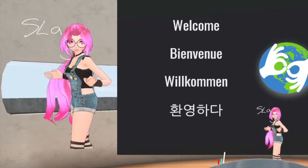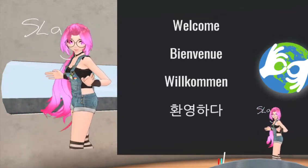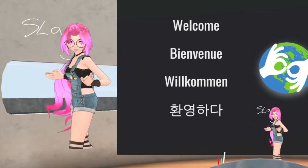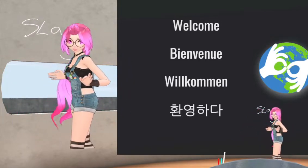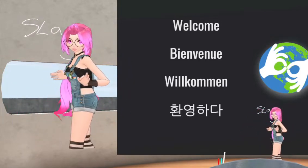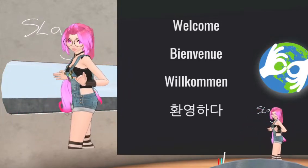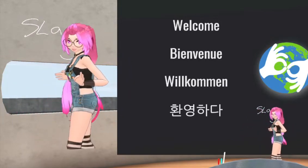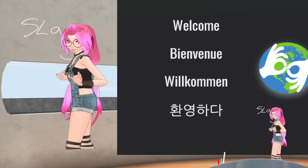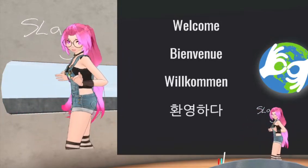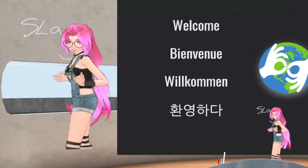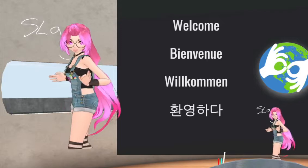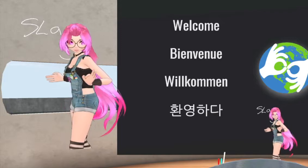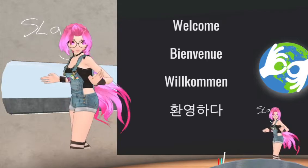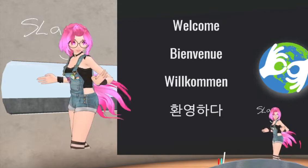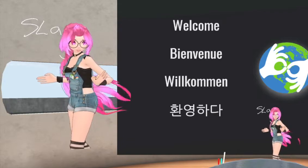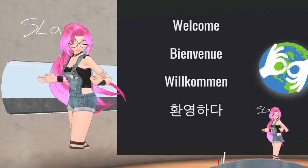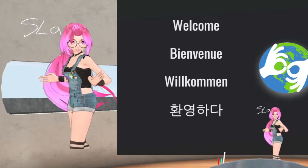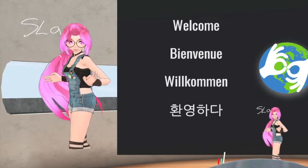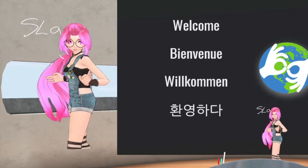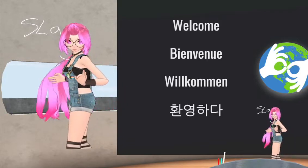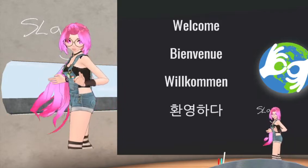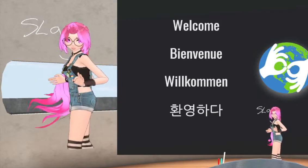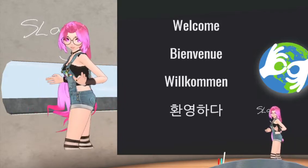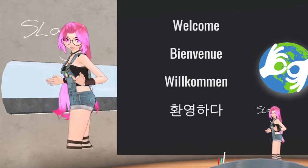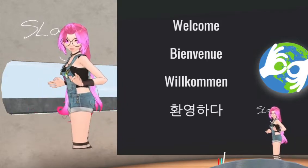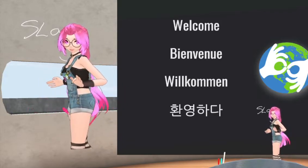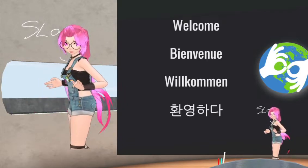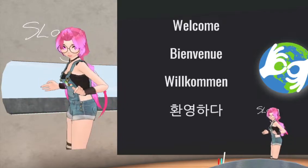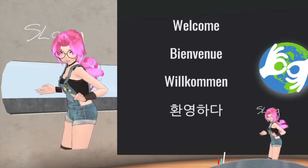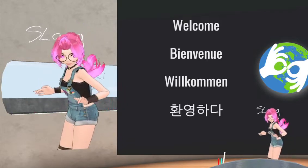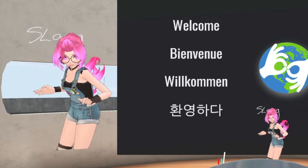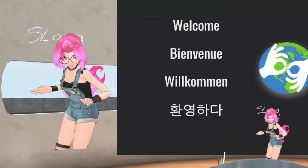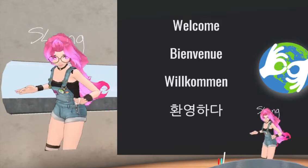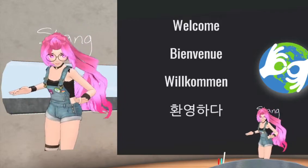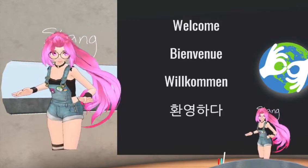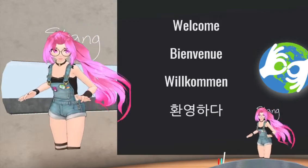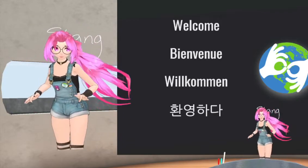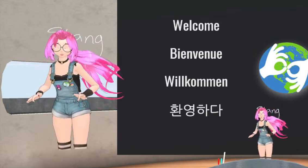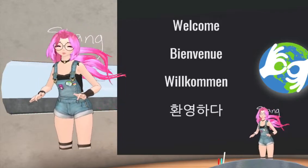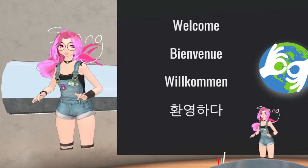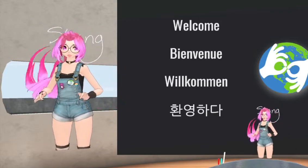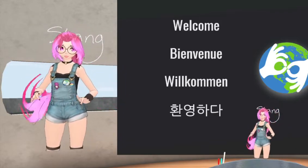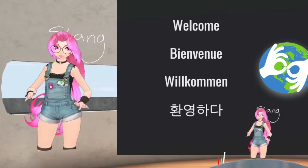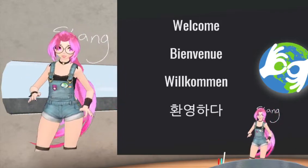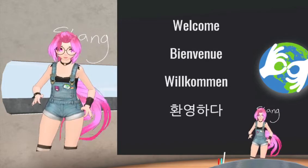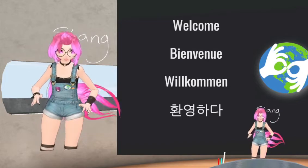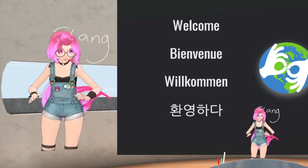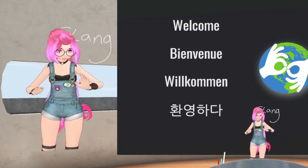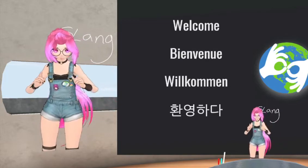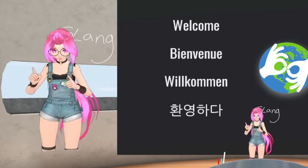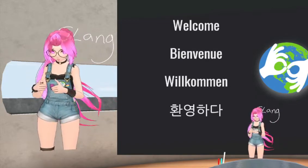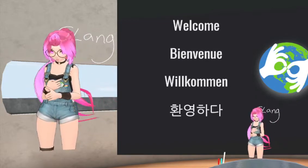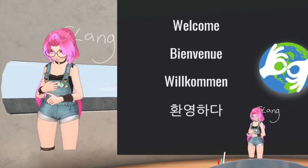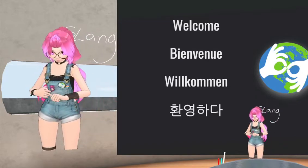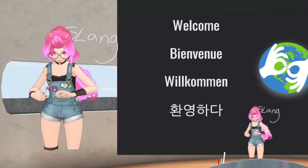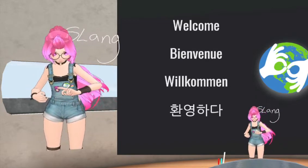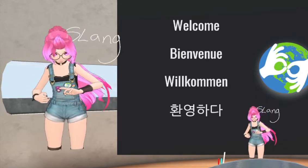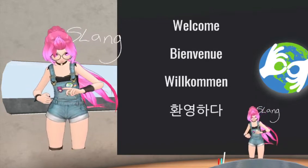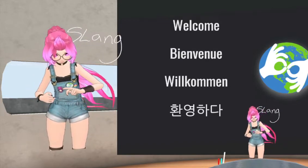my personal deaf community, and I'm very sure a lot of other ones, just because in general deaf people are